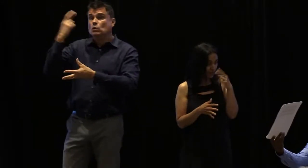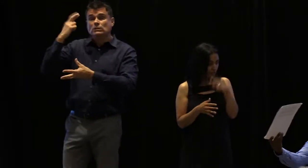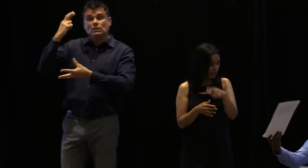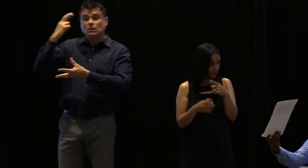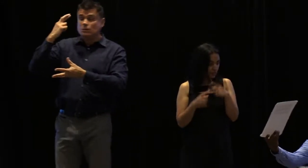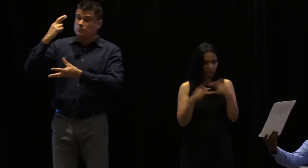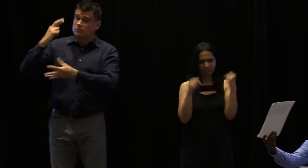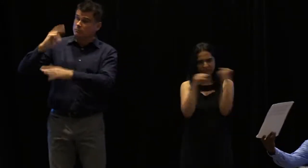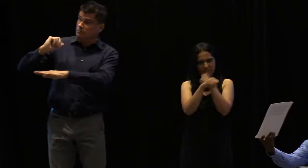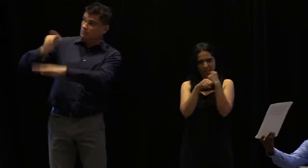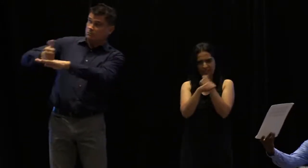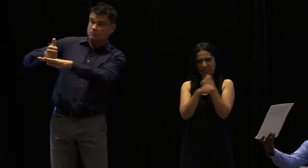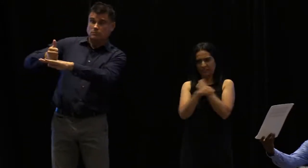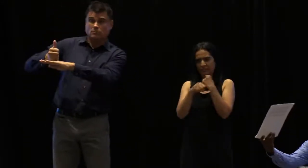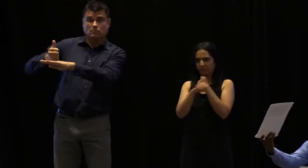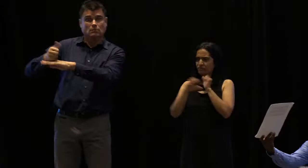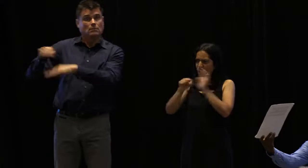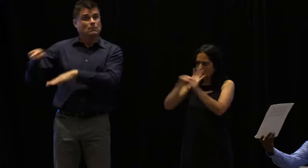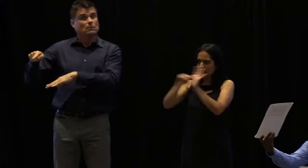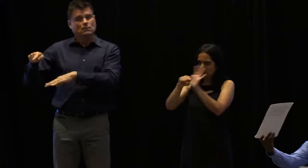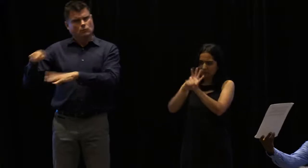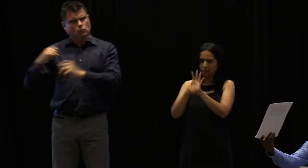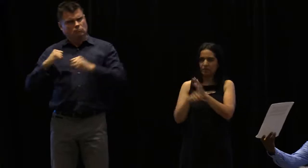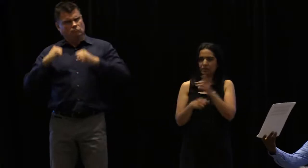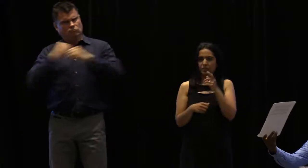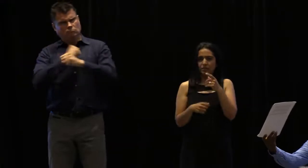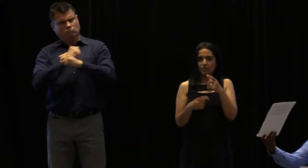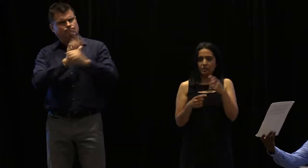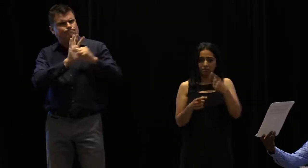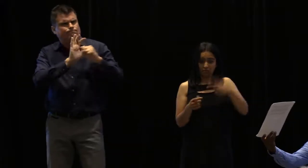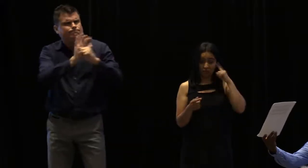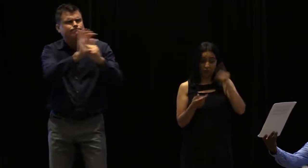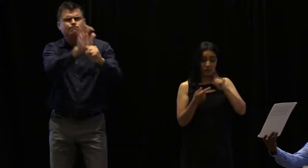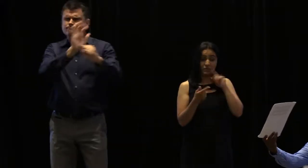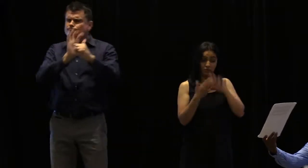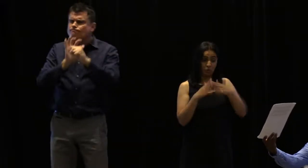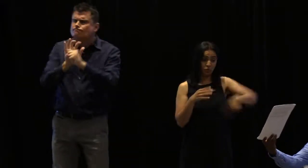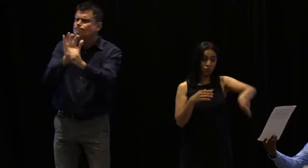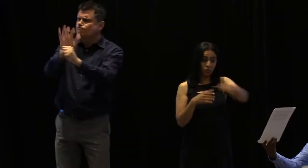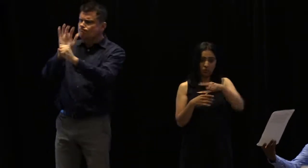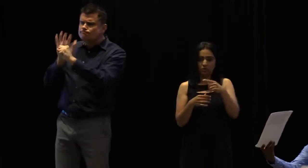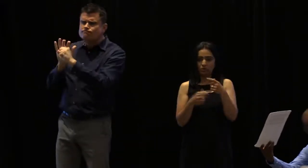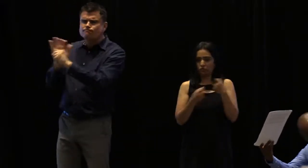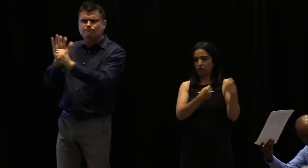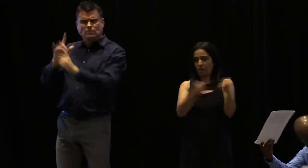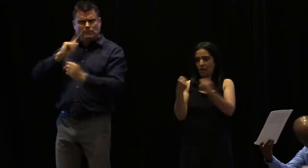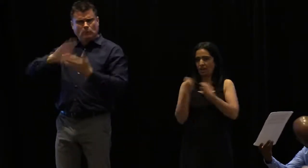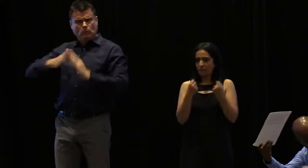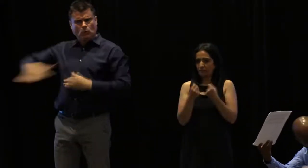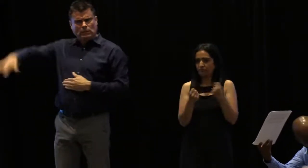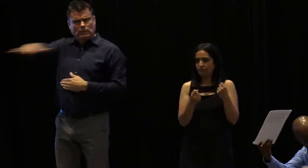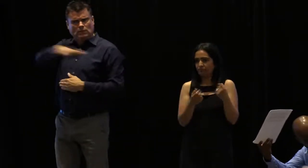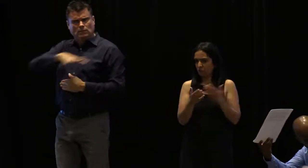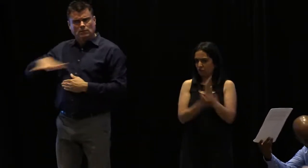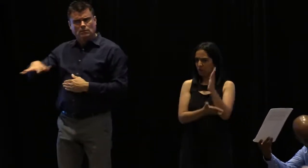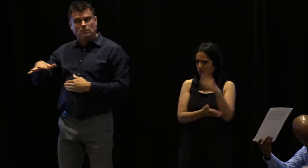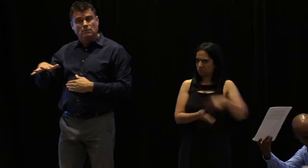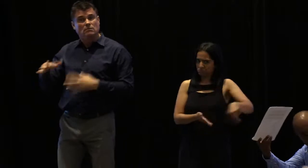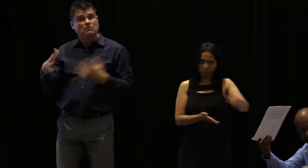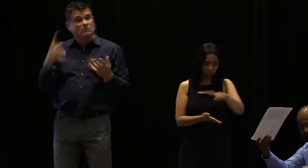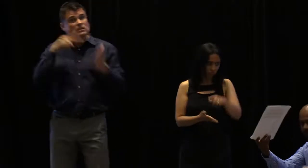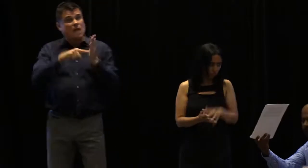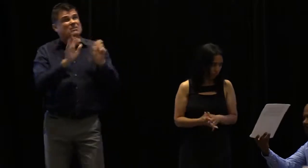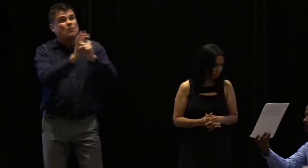And the primary reason that the association was developed in the first place was to advocate for the rights of the deaf community